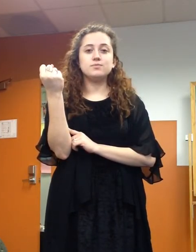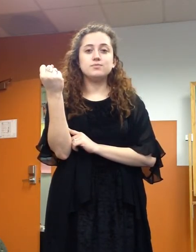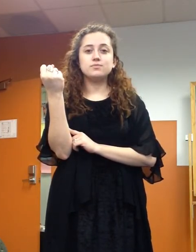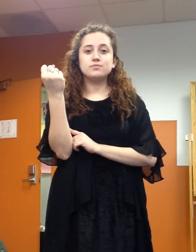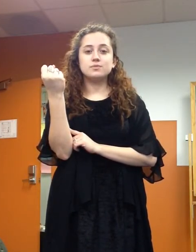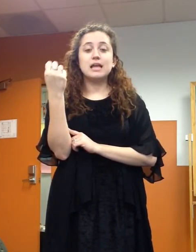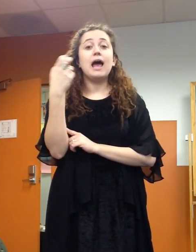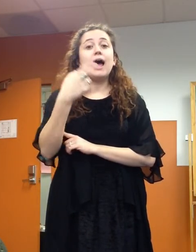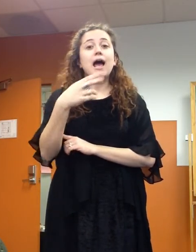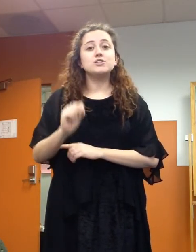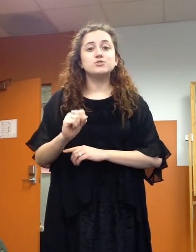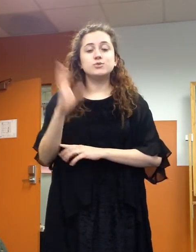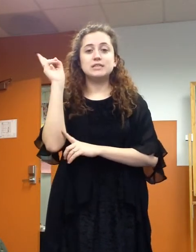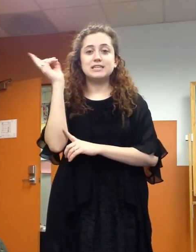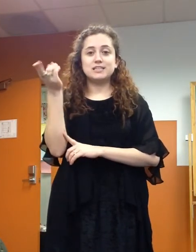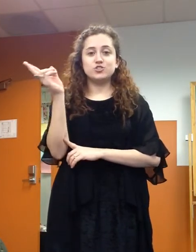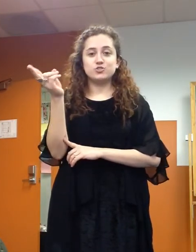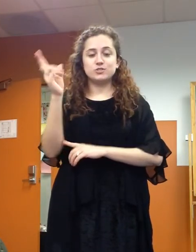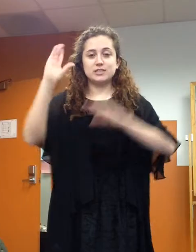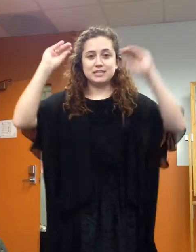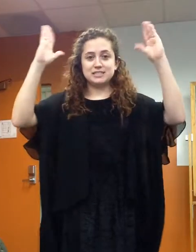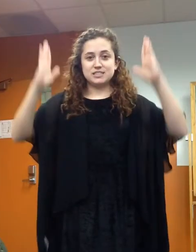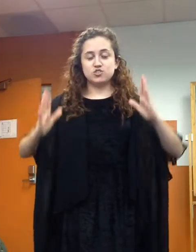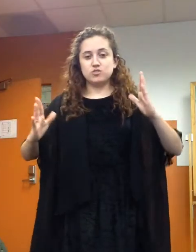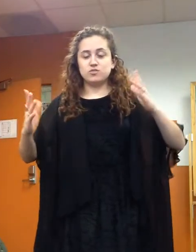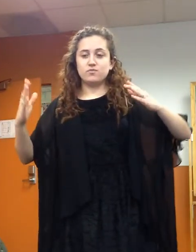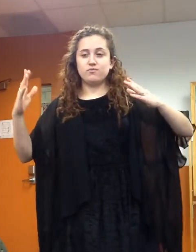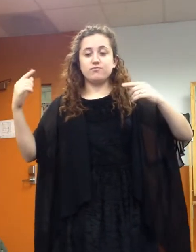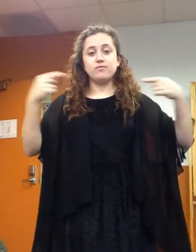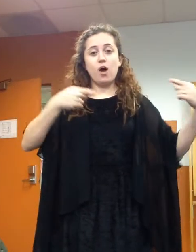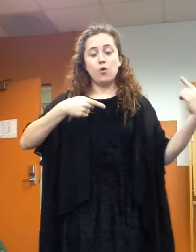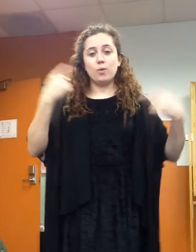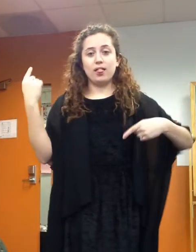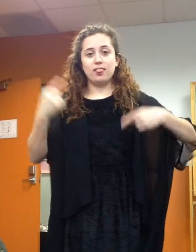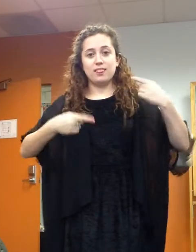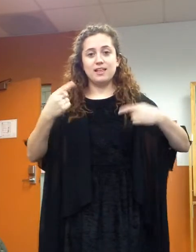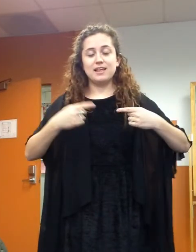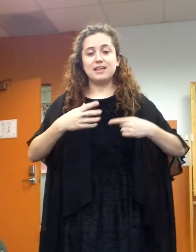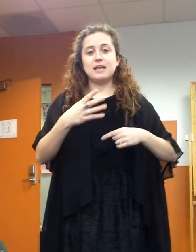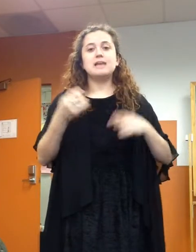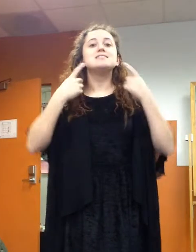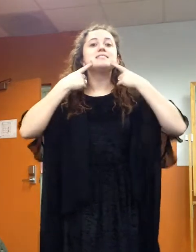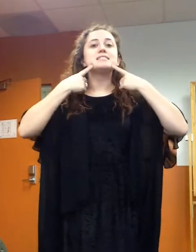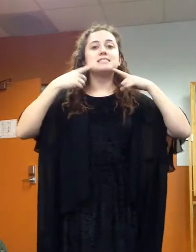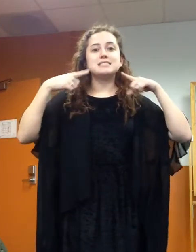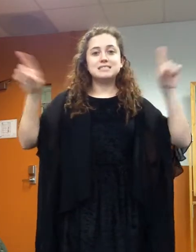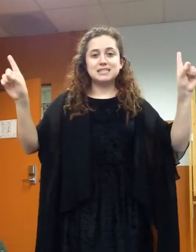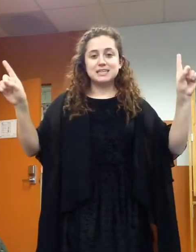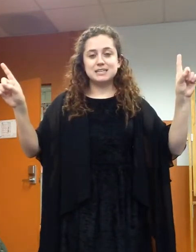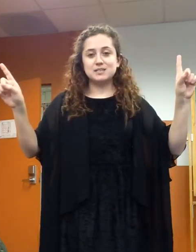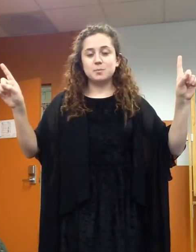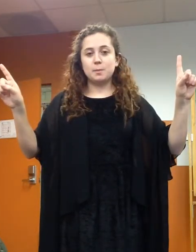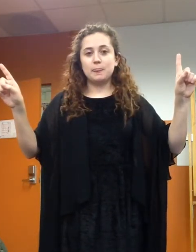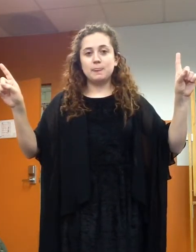fought with and succeeded in grasping from the social studies teaching network the